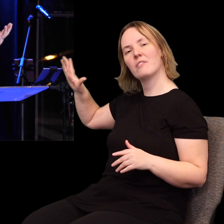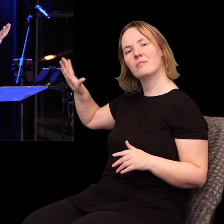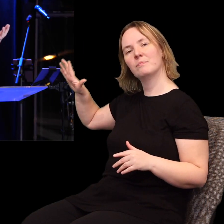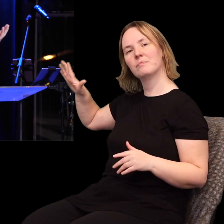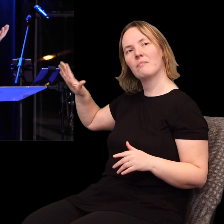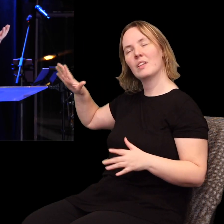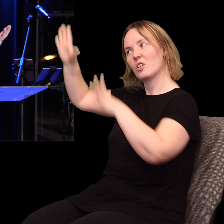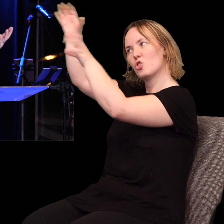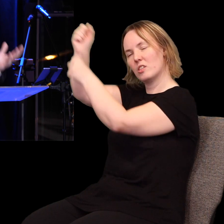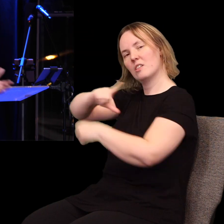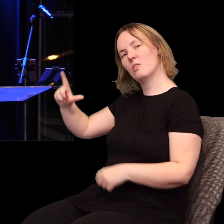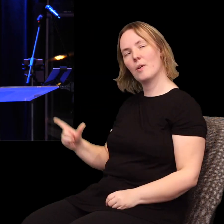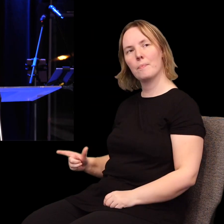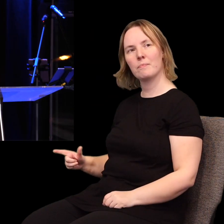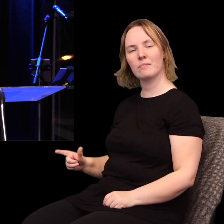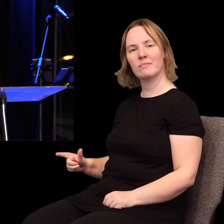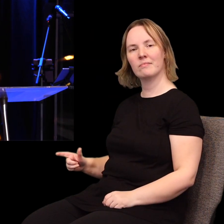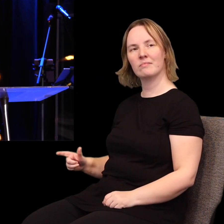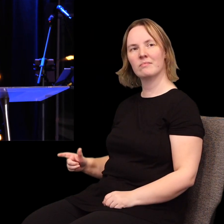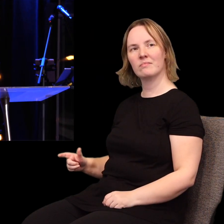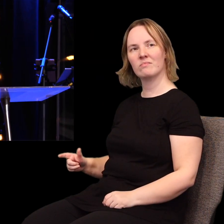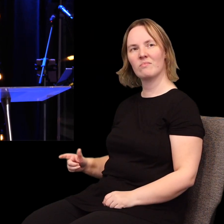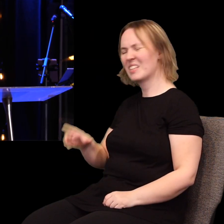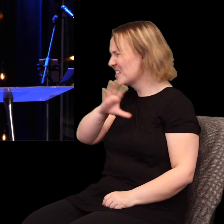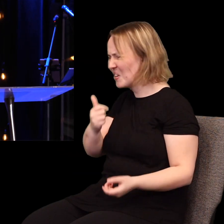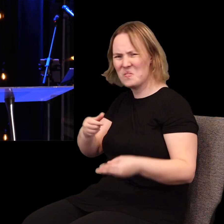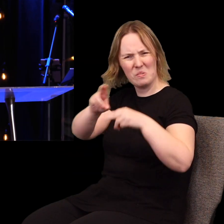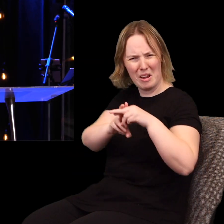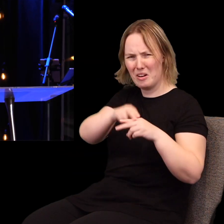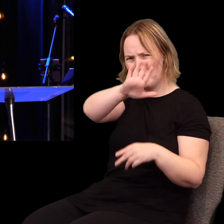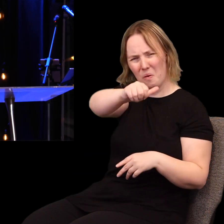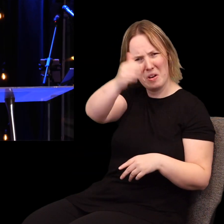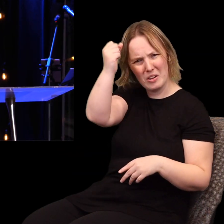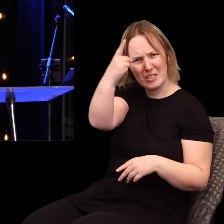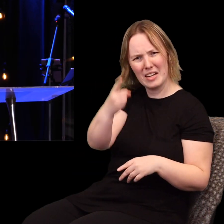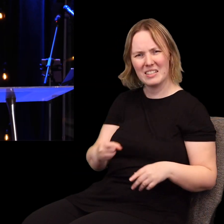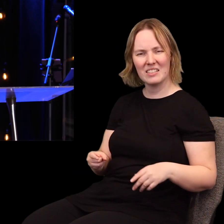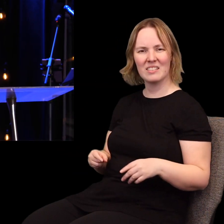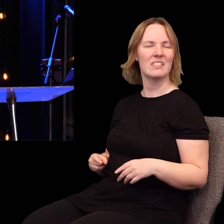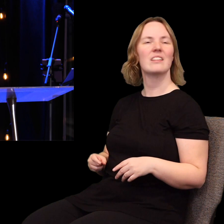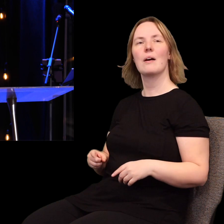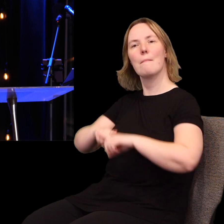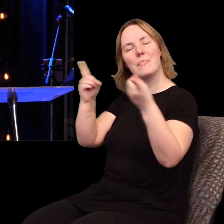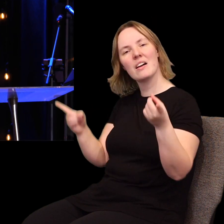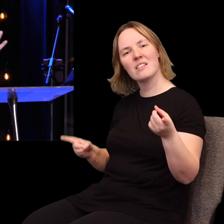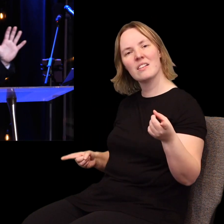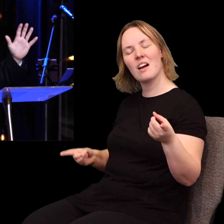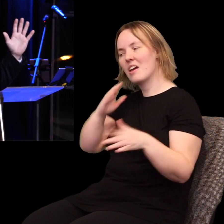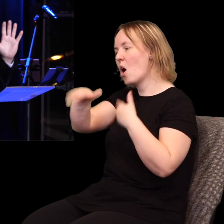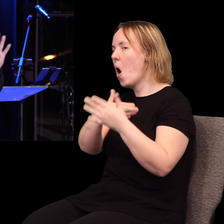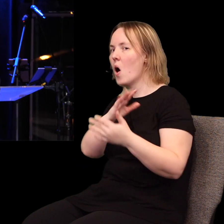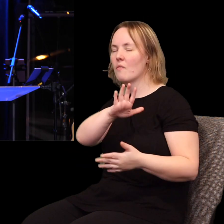And I just went blank. Trust in the Lord. That's right. Do not lean on your own understanding, but in